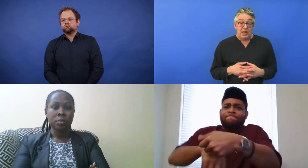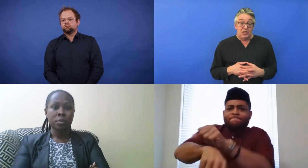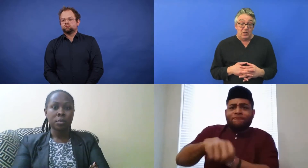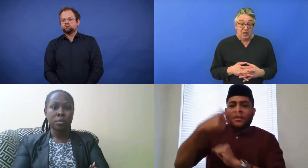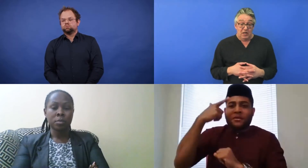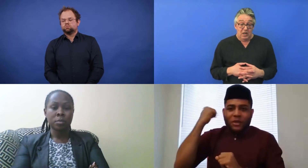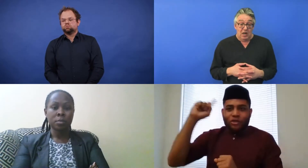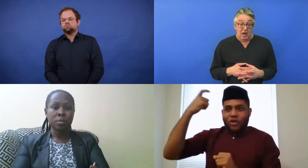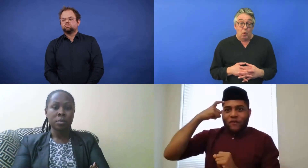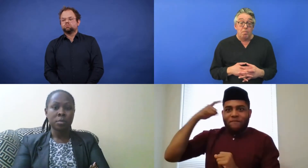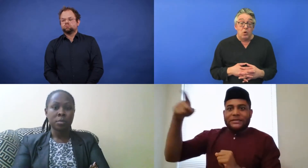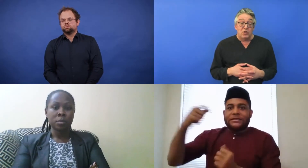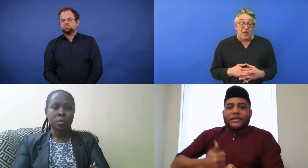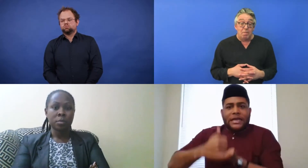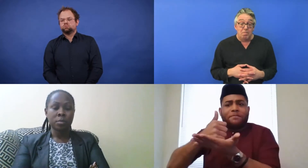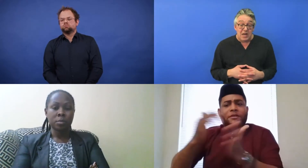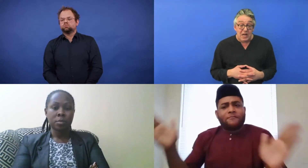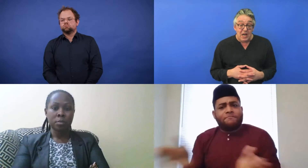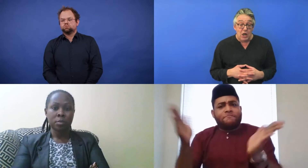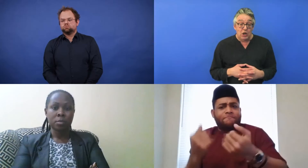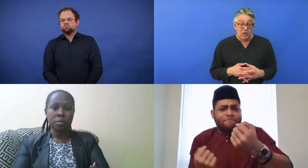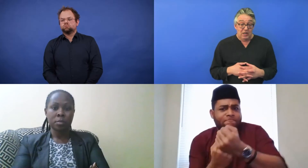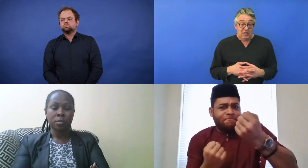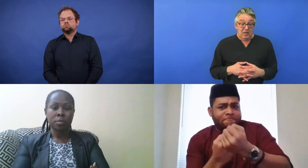in Nigeria, and what motivated me